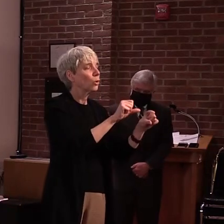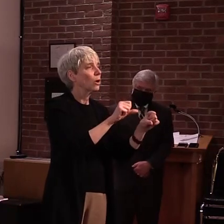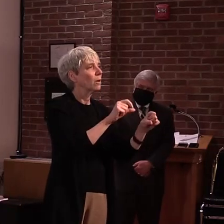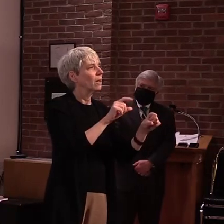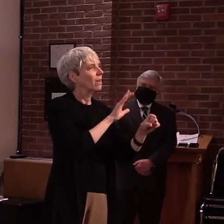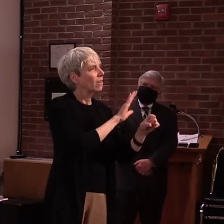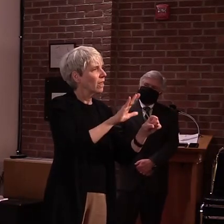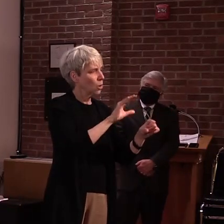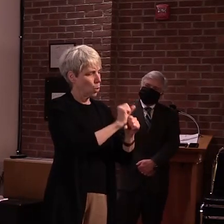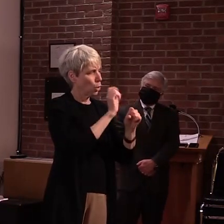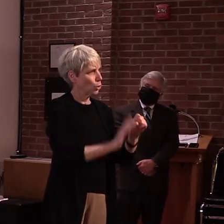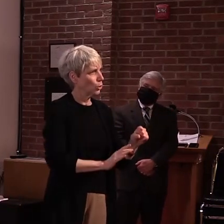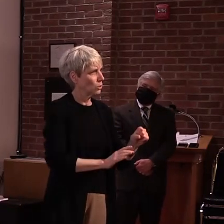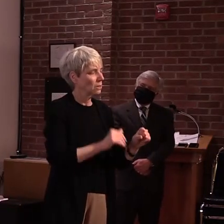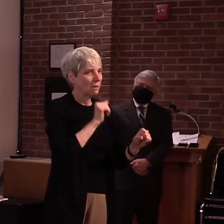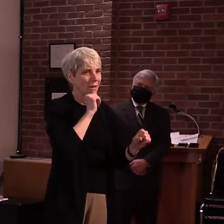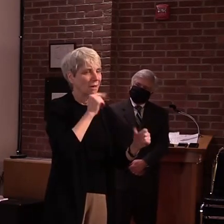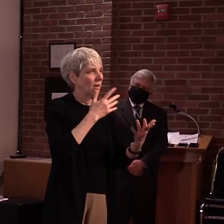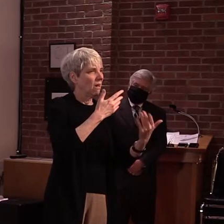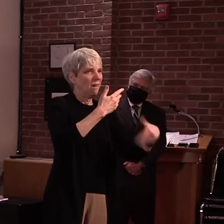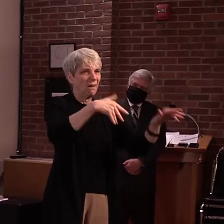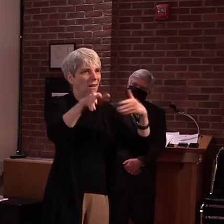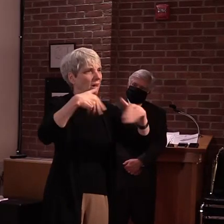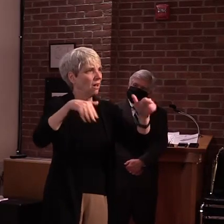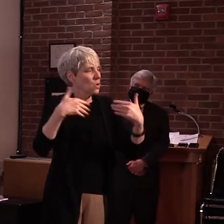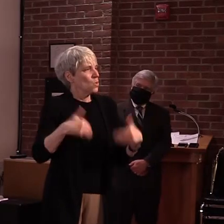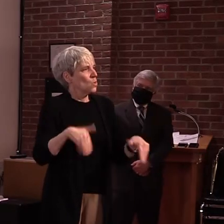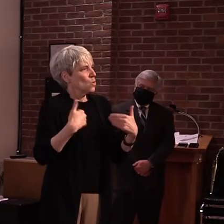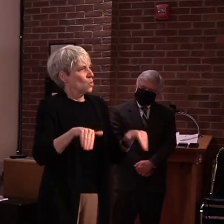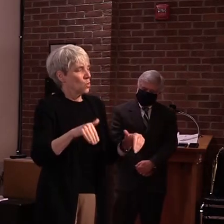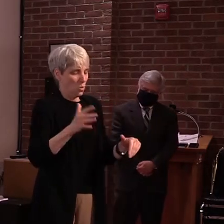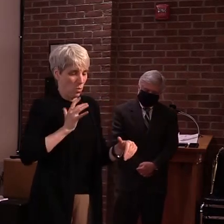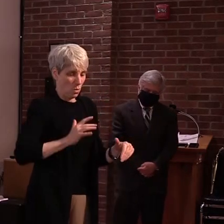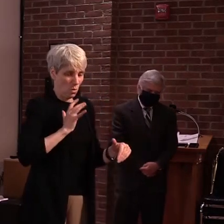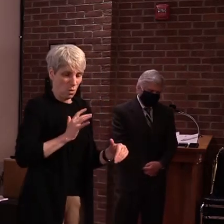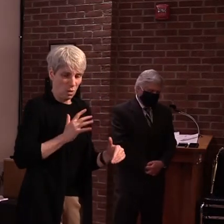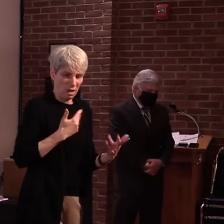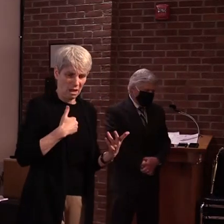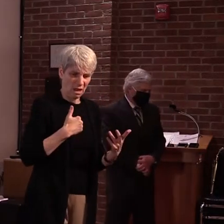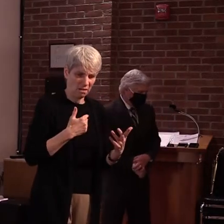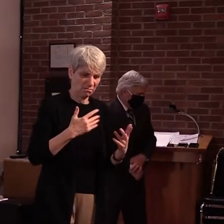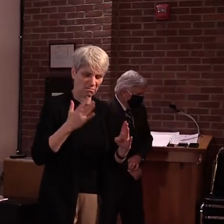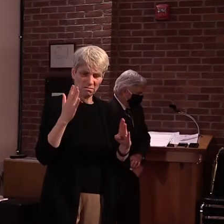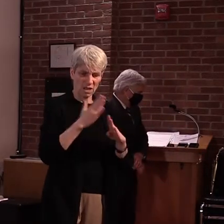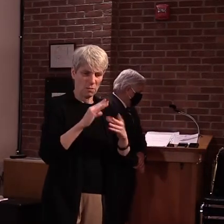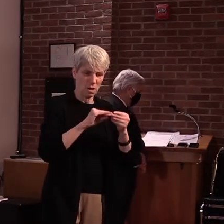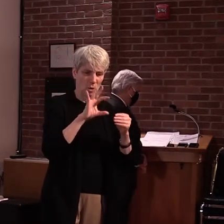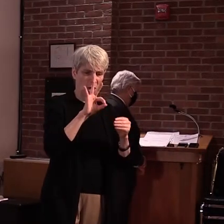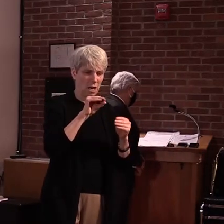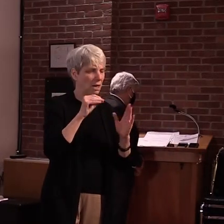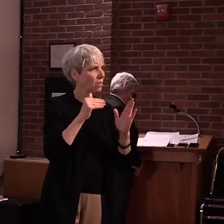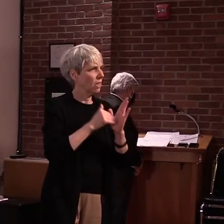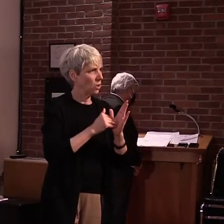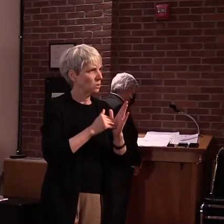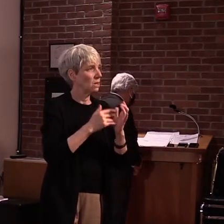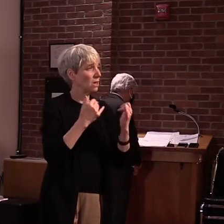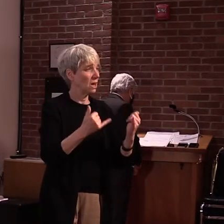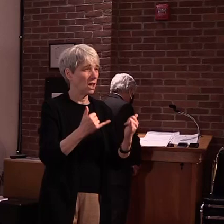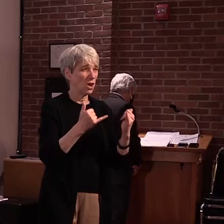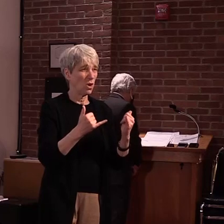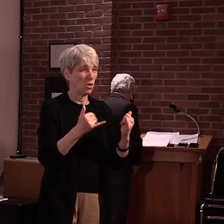at the numbers, we were at a height of 90,000 at one point. We're down now to